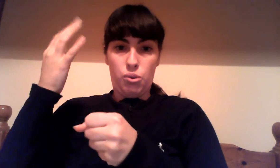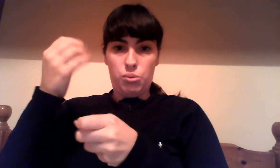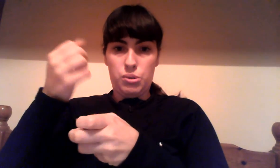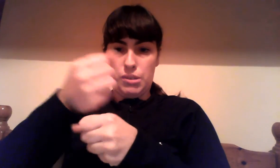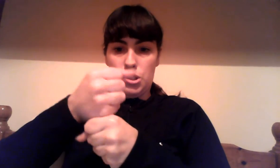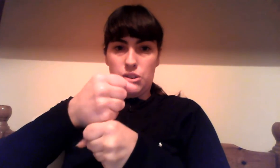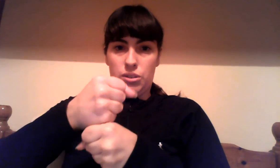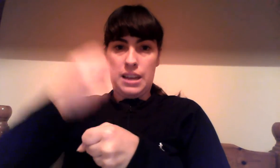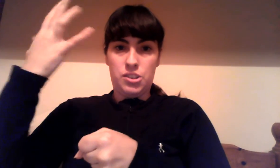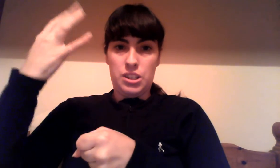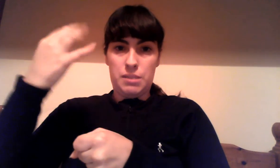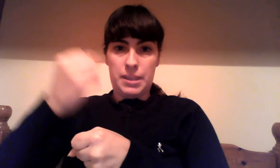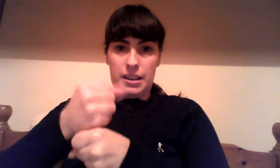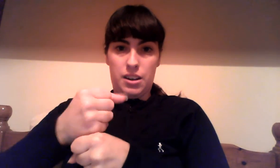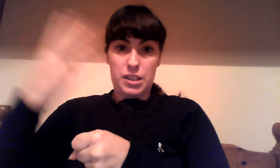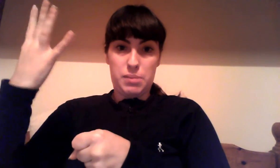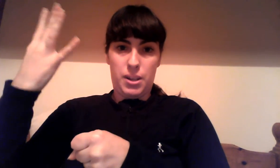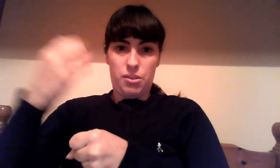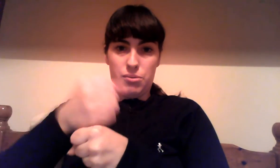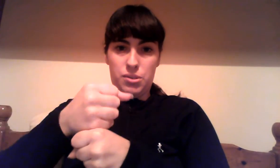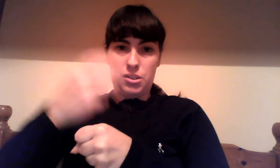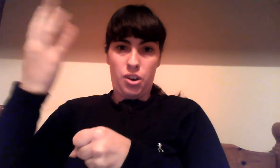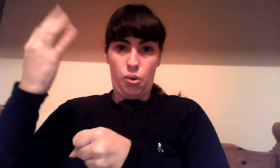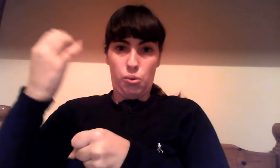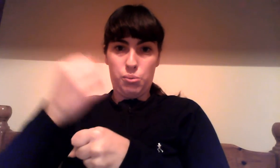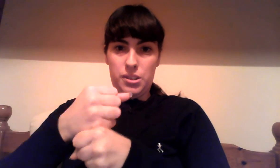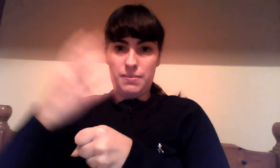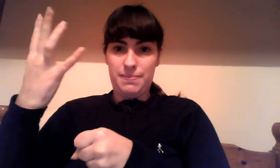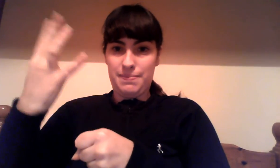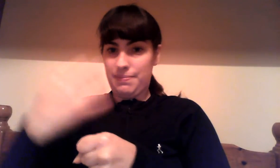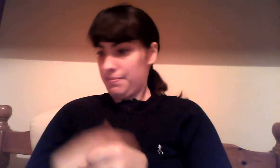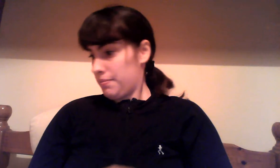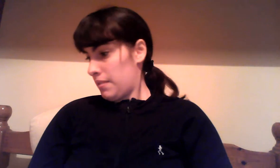Gold, which is your letter G, but then it kind of explodes. Gold.